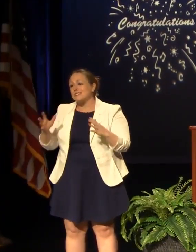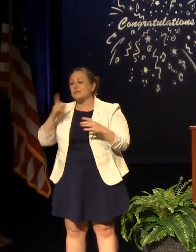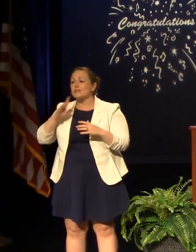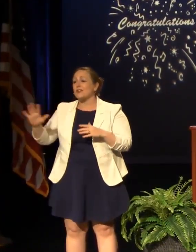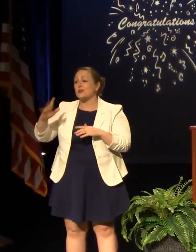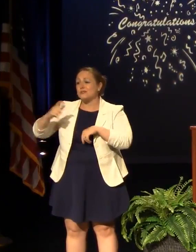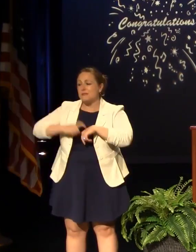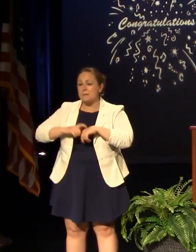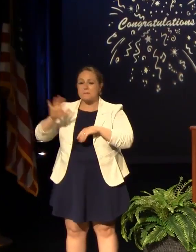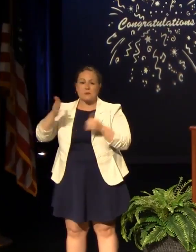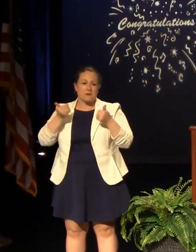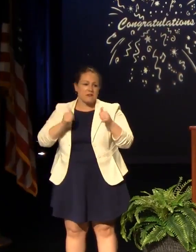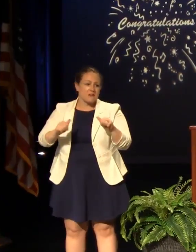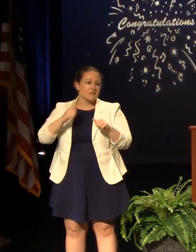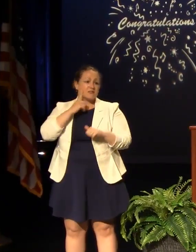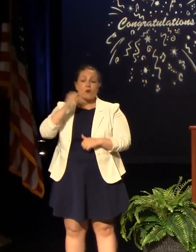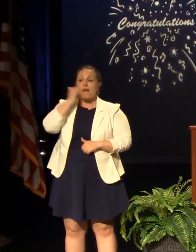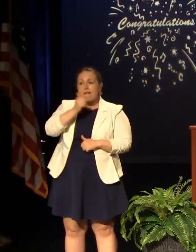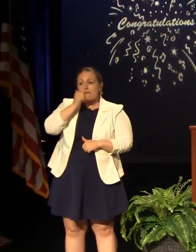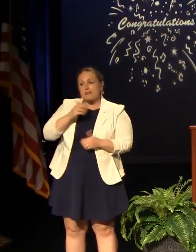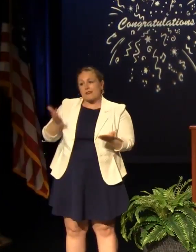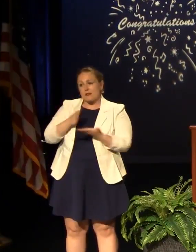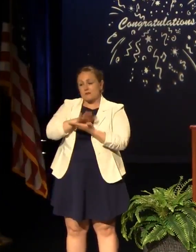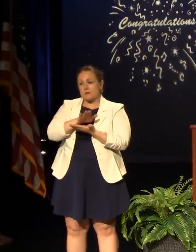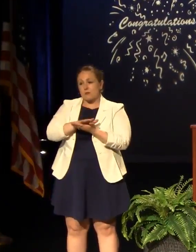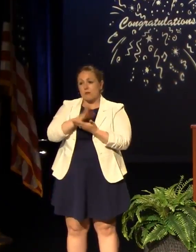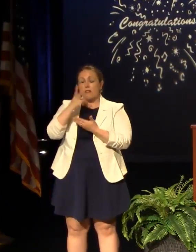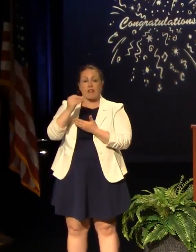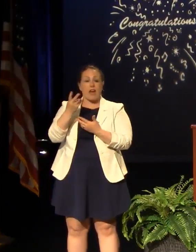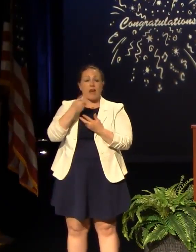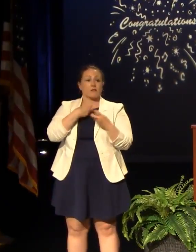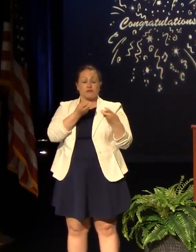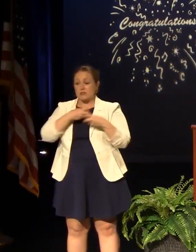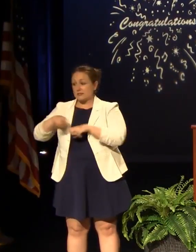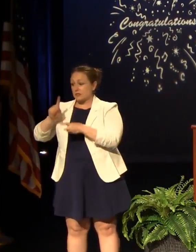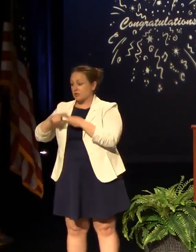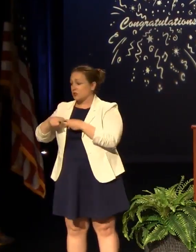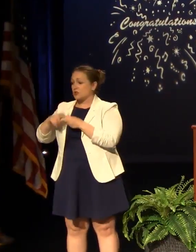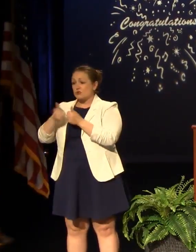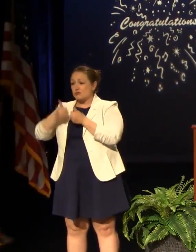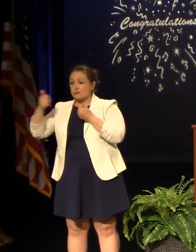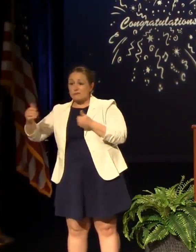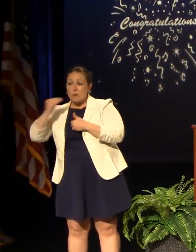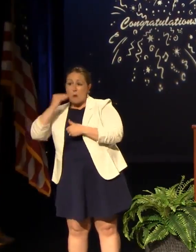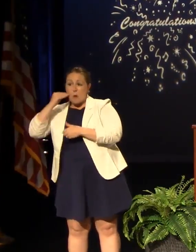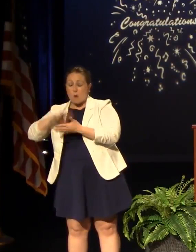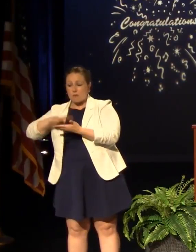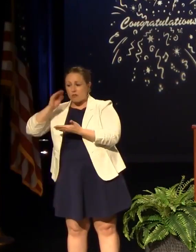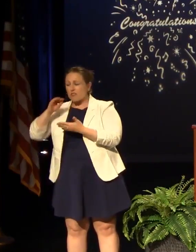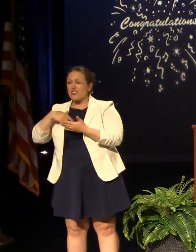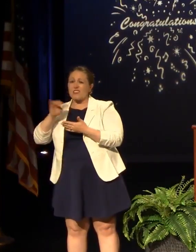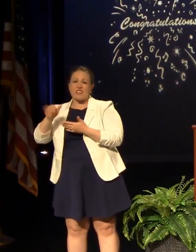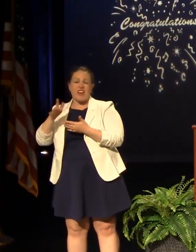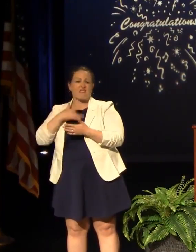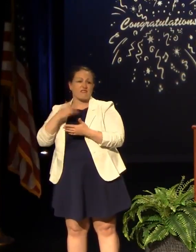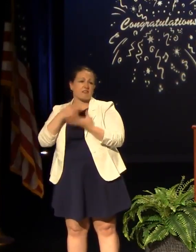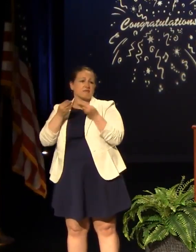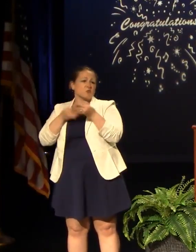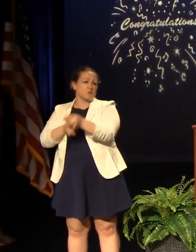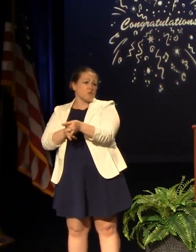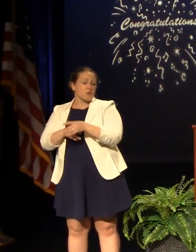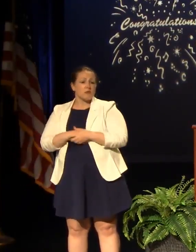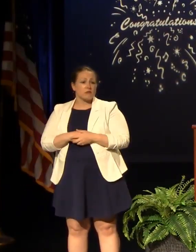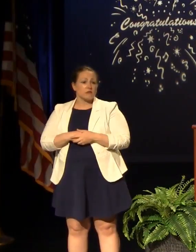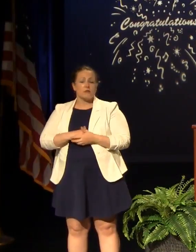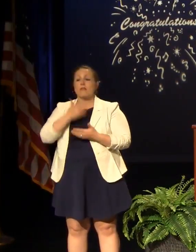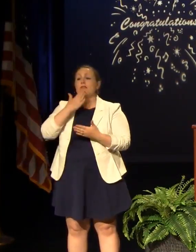into every day at school and for making the transition to remote learning simple and smooth. Thank you, parents, guardians, and supporters,